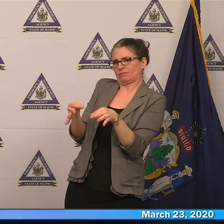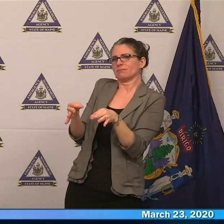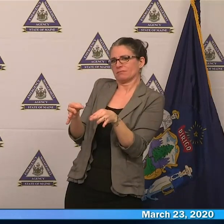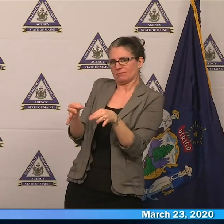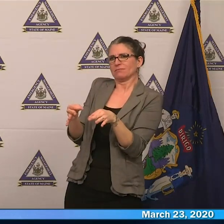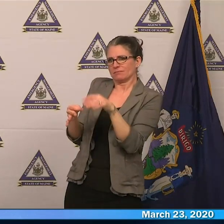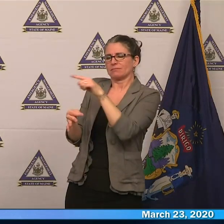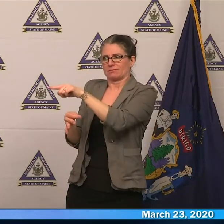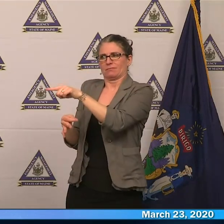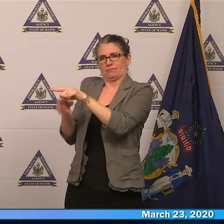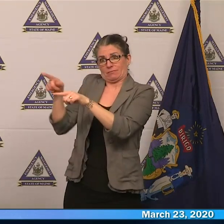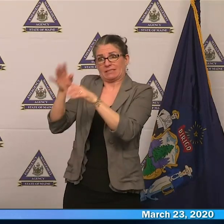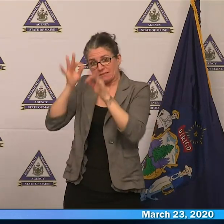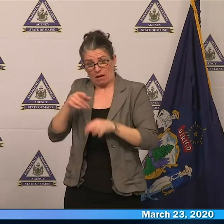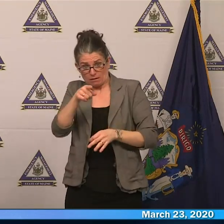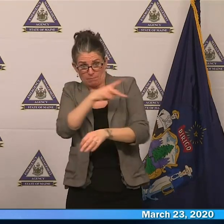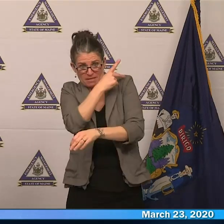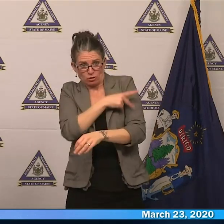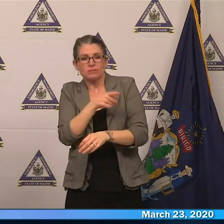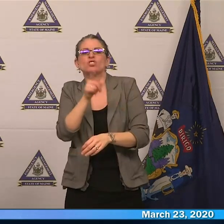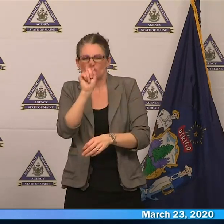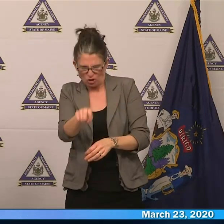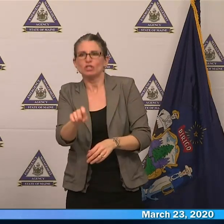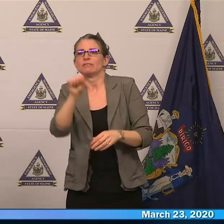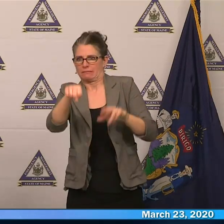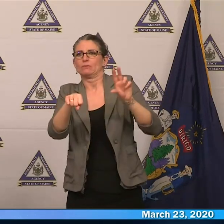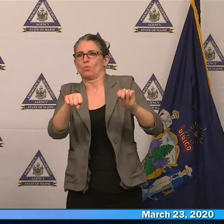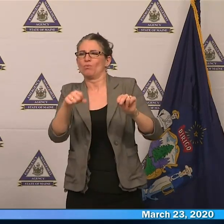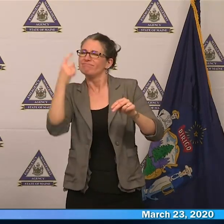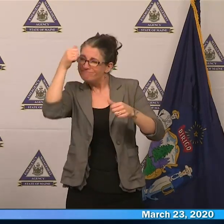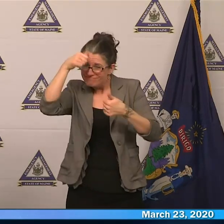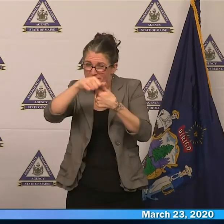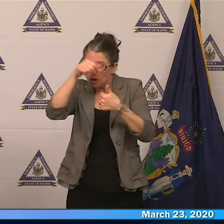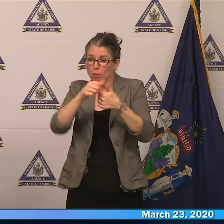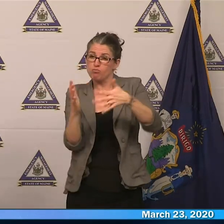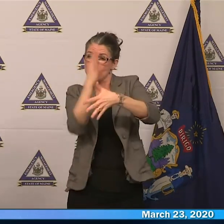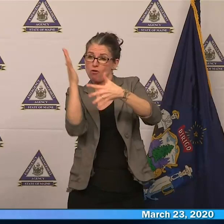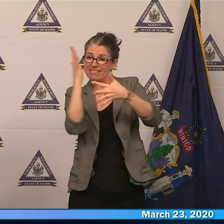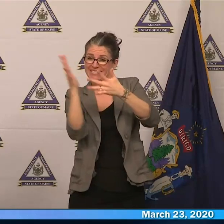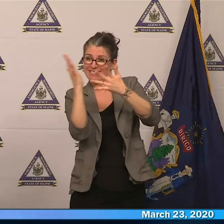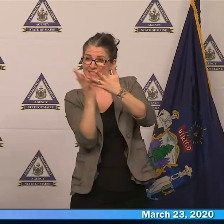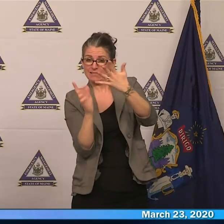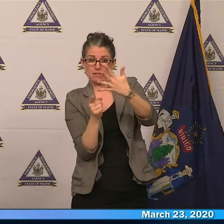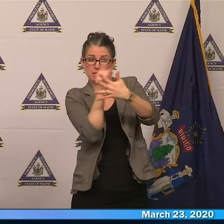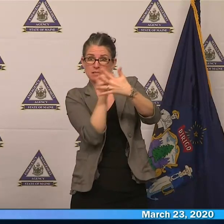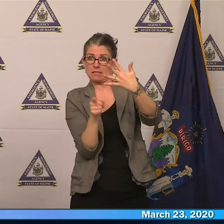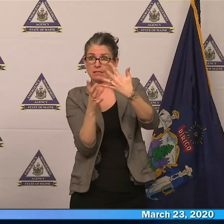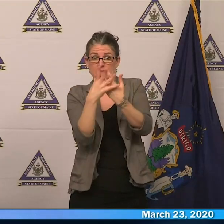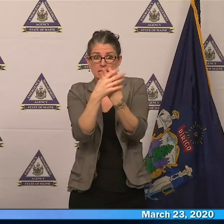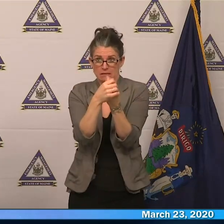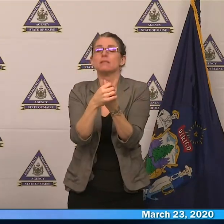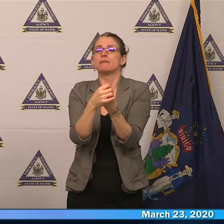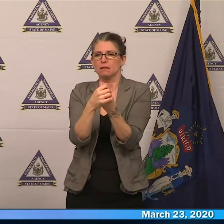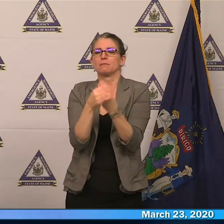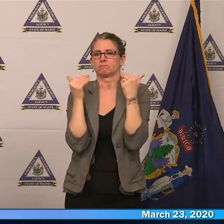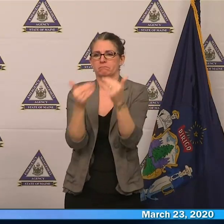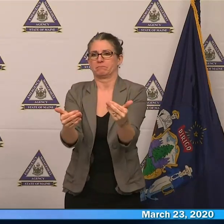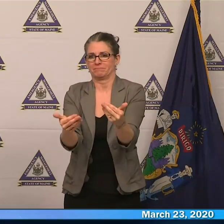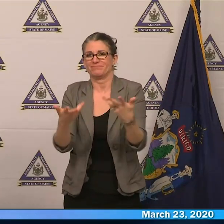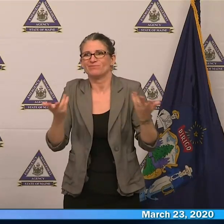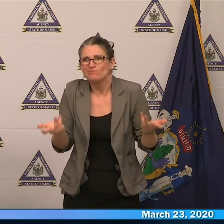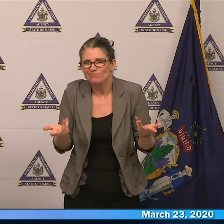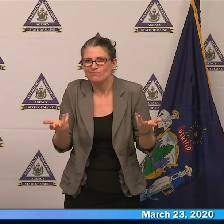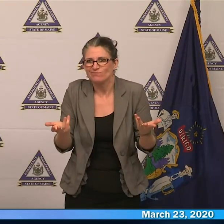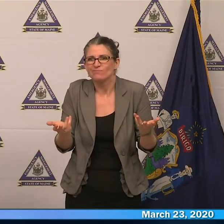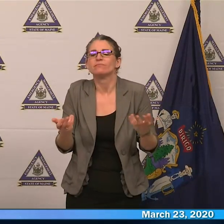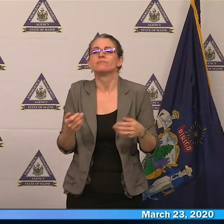groups that we do remain focused on because of the immediate public health or clinical implications of that. As a result, there